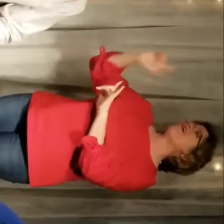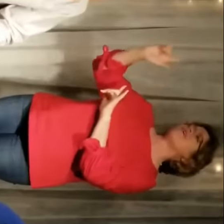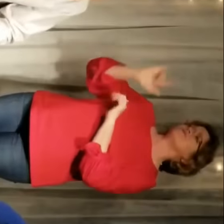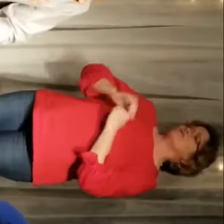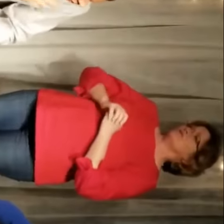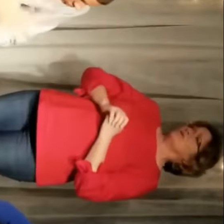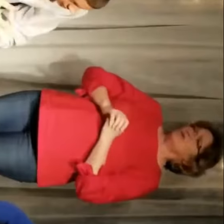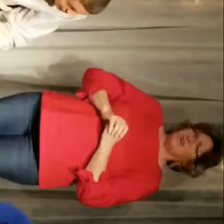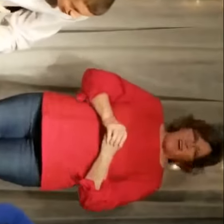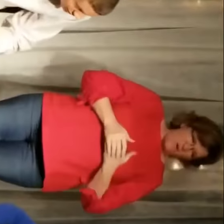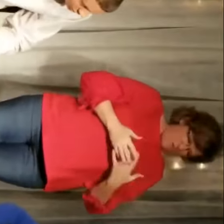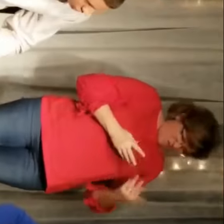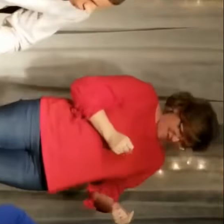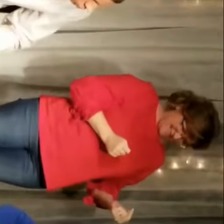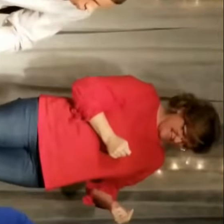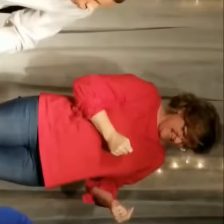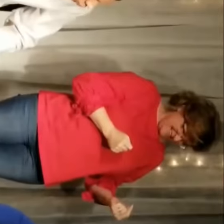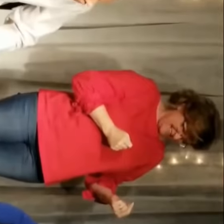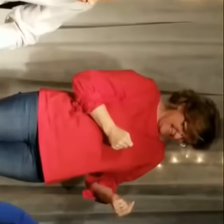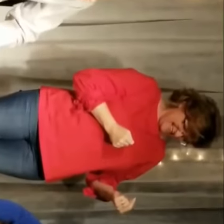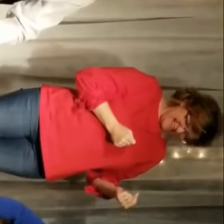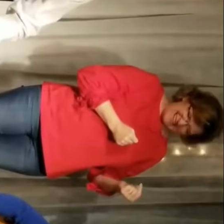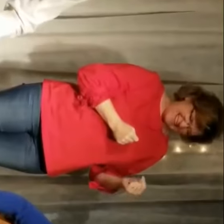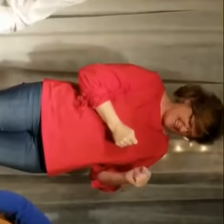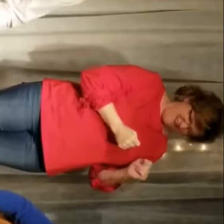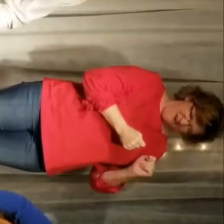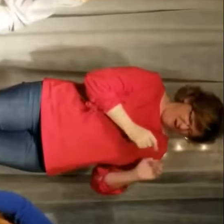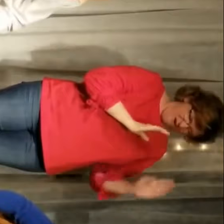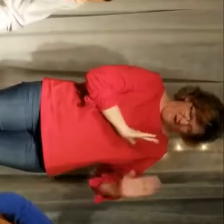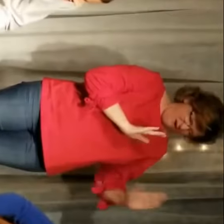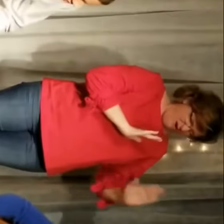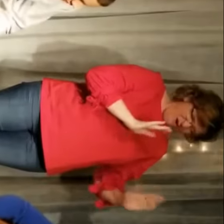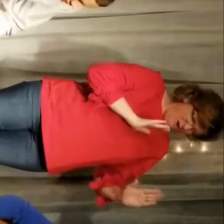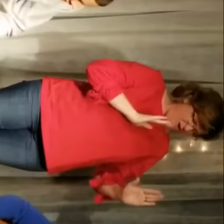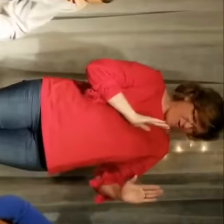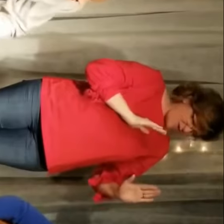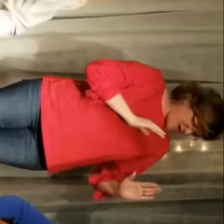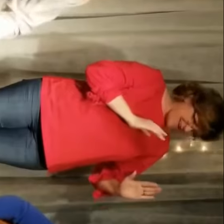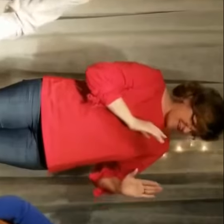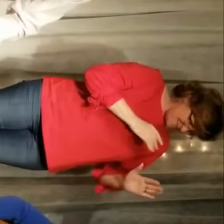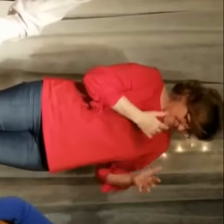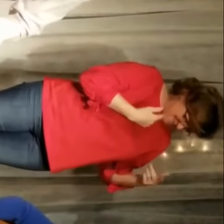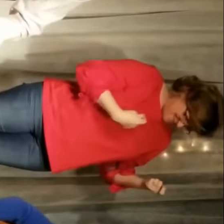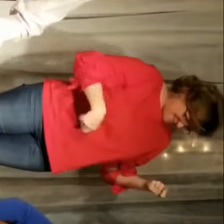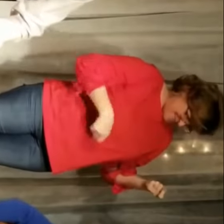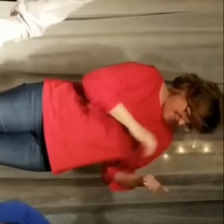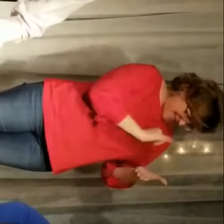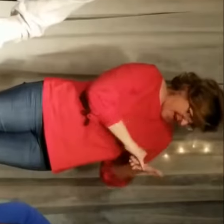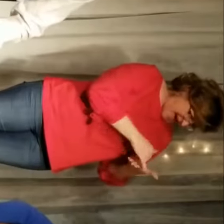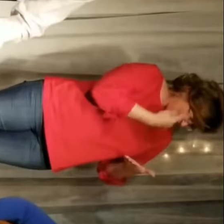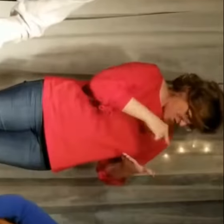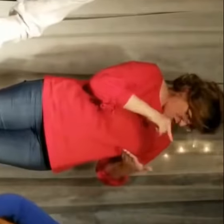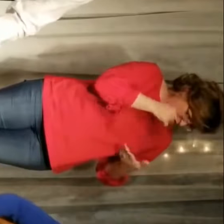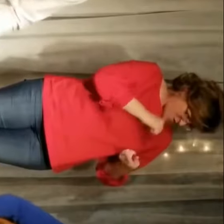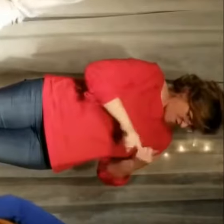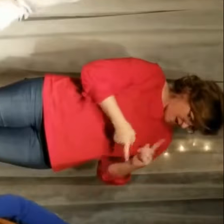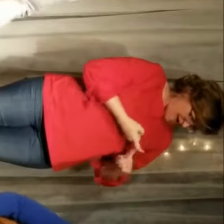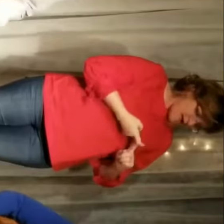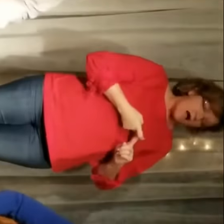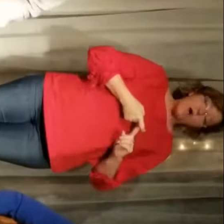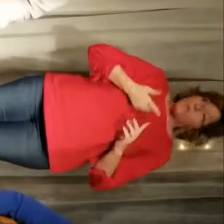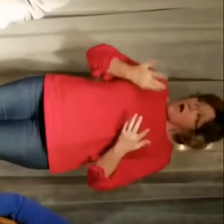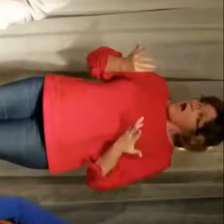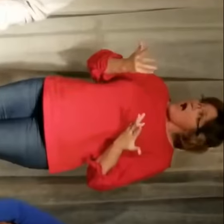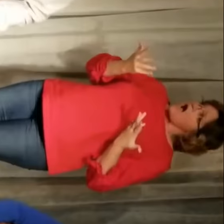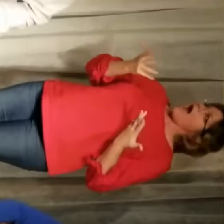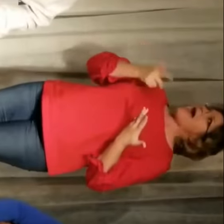love you. Are you kidding? What? You're even considering playing that for her? Well, yeah. Hey, you didn't let me get to the